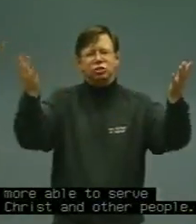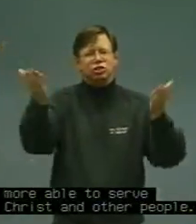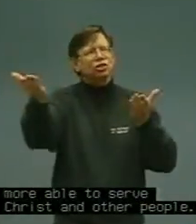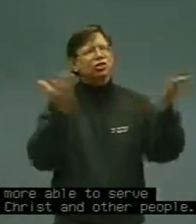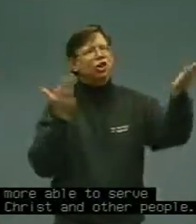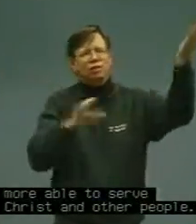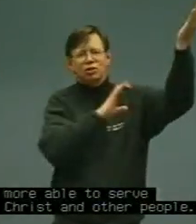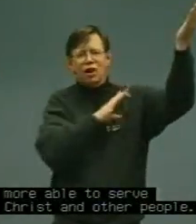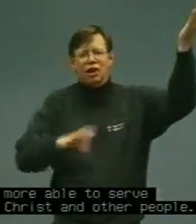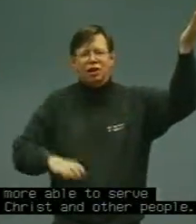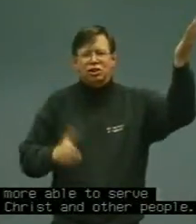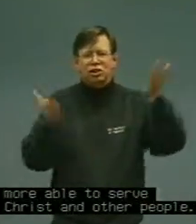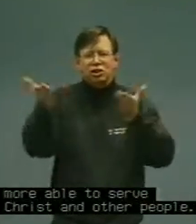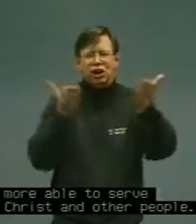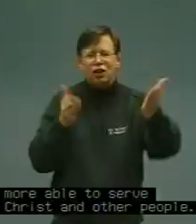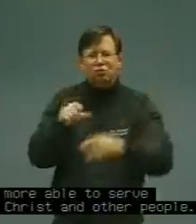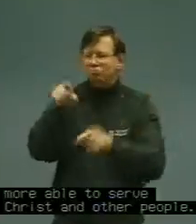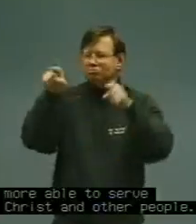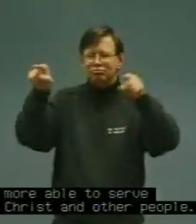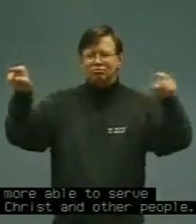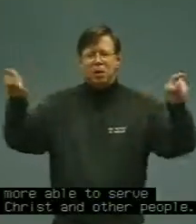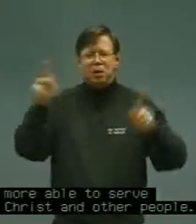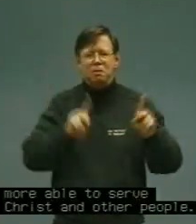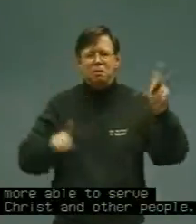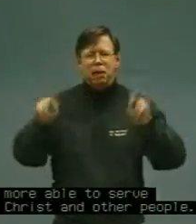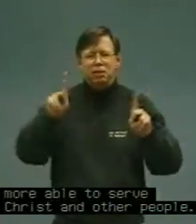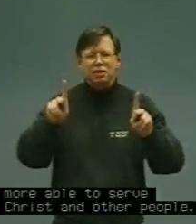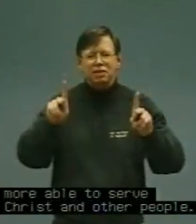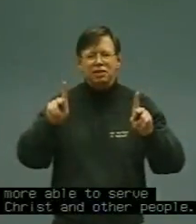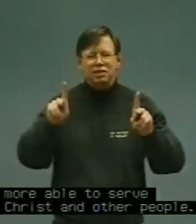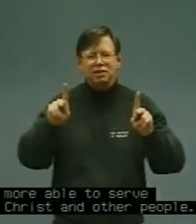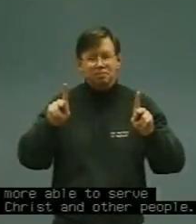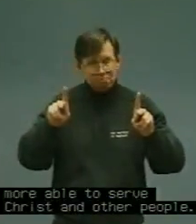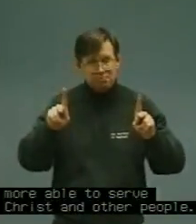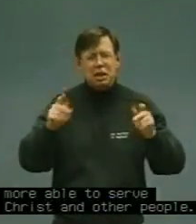more skilled, more able to serve Christ and other people.